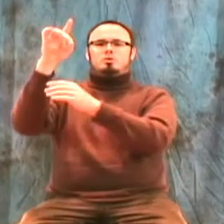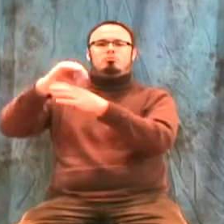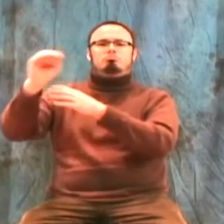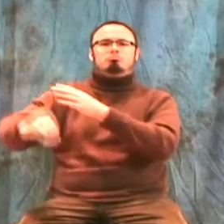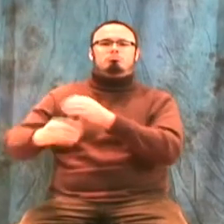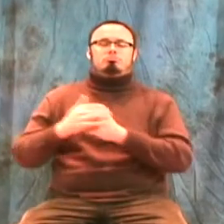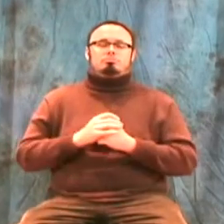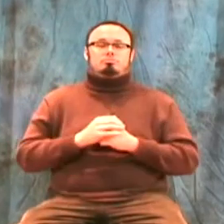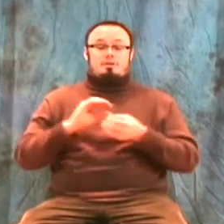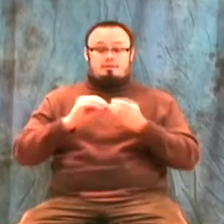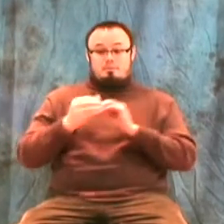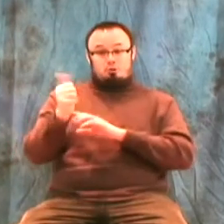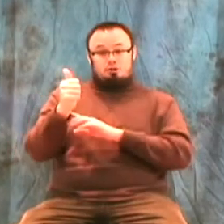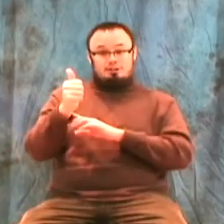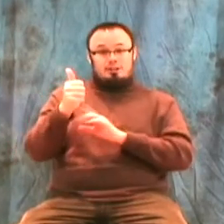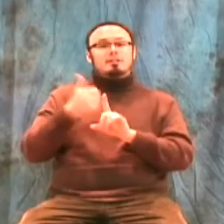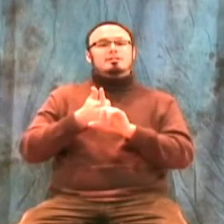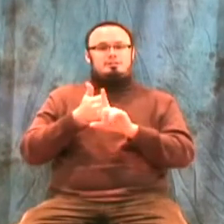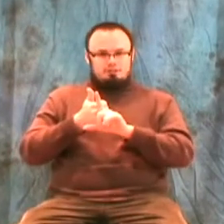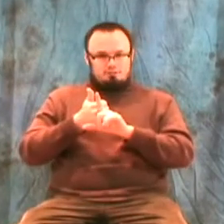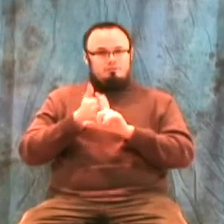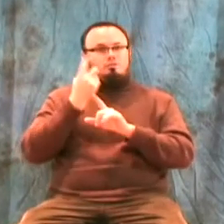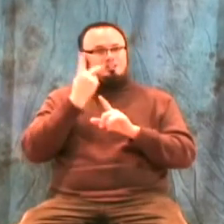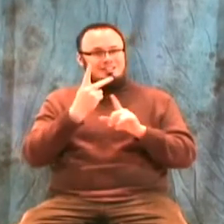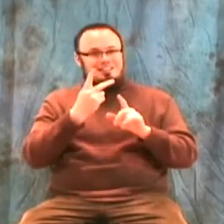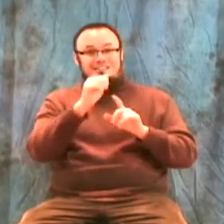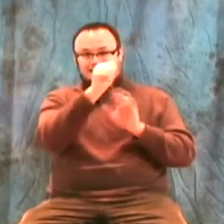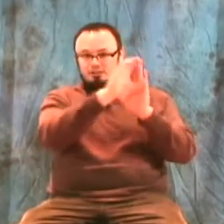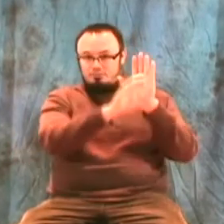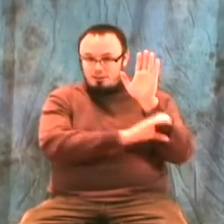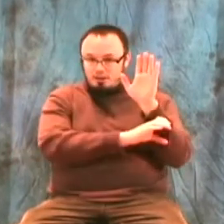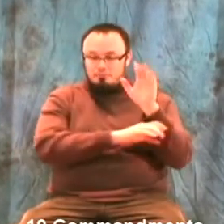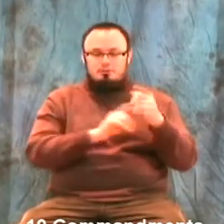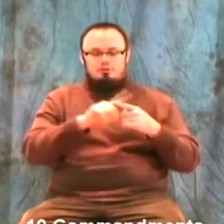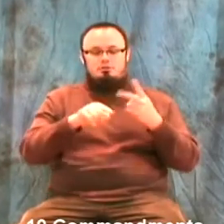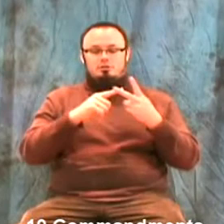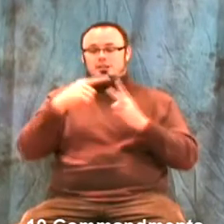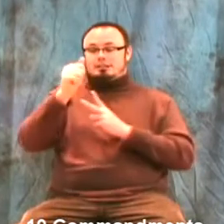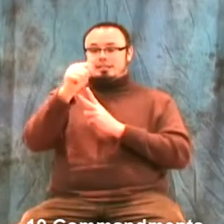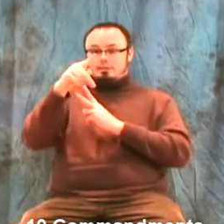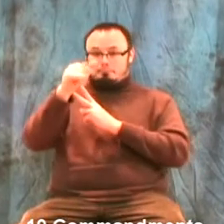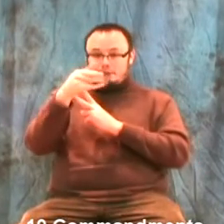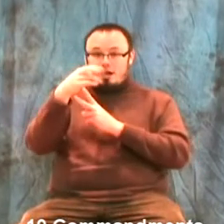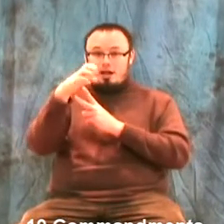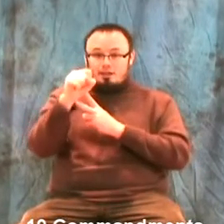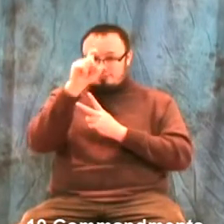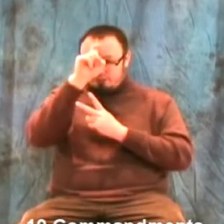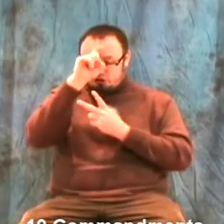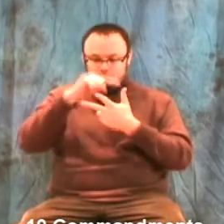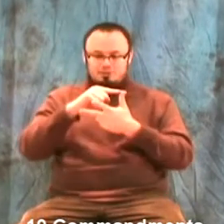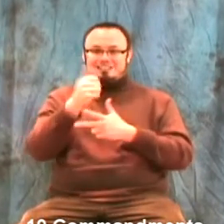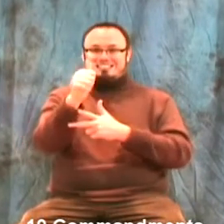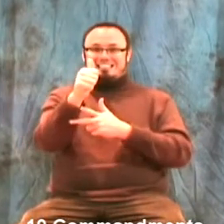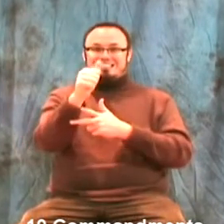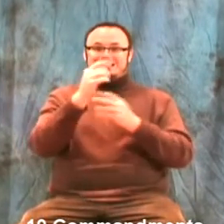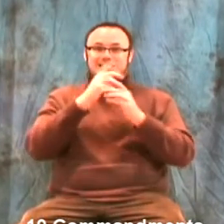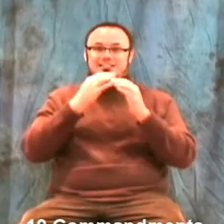The number 10 stands out from the 10 Commandments, 10 plagues in Egypt, 10 statements of creation,